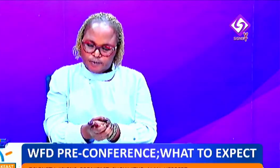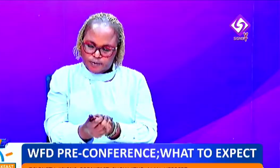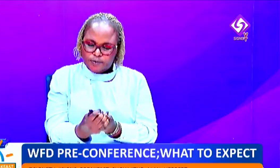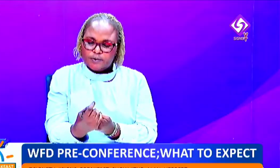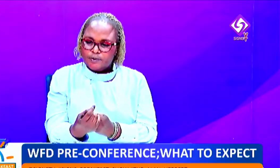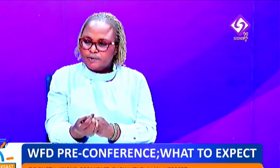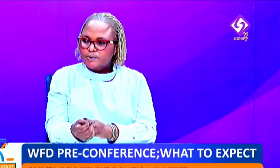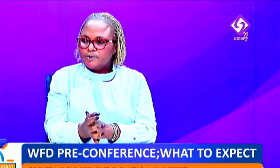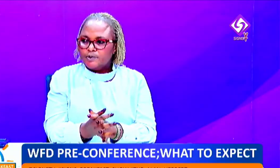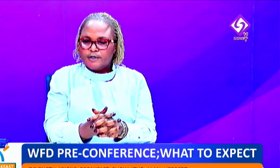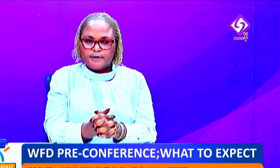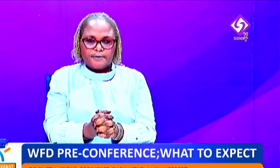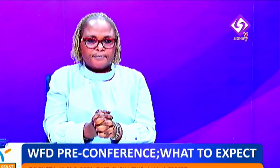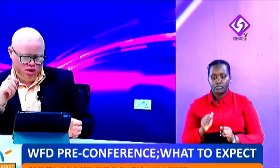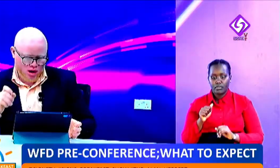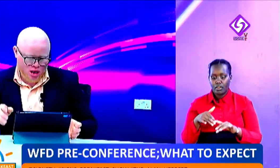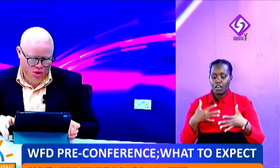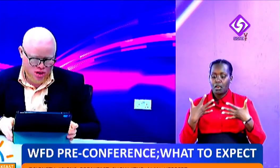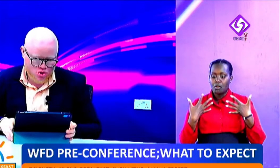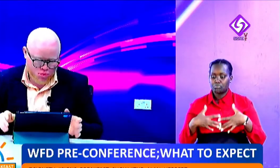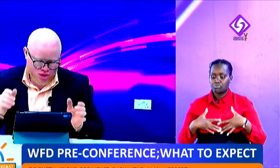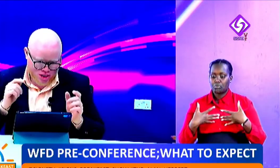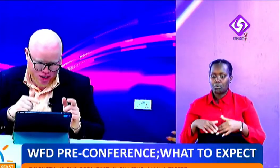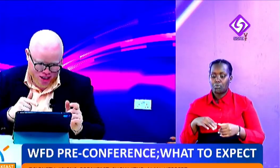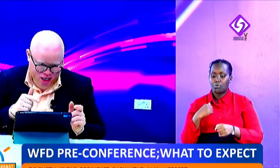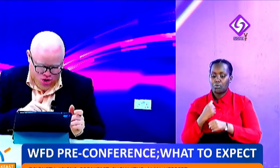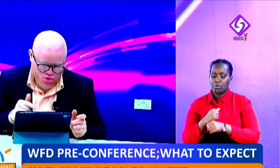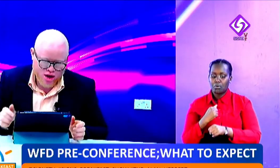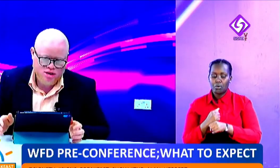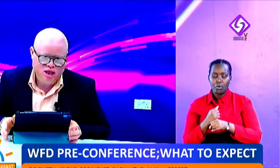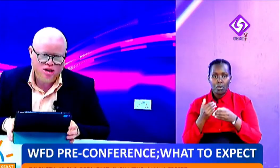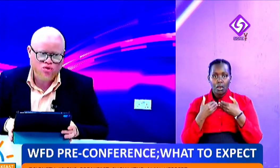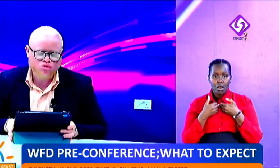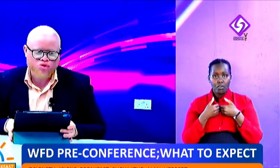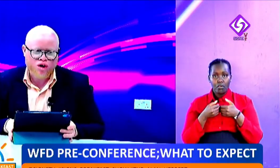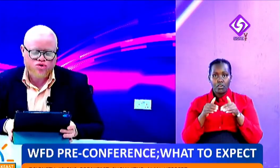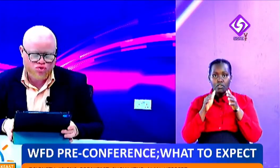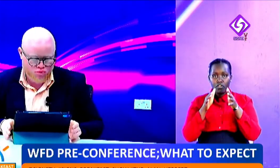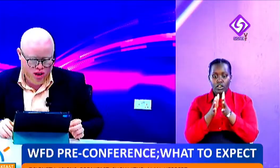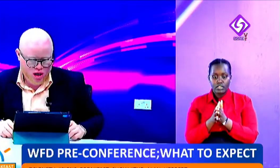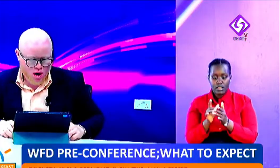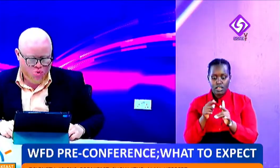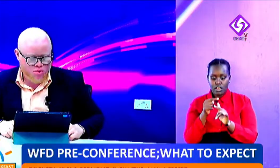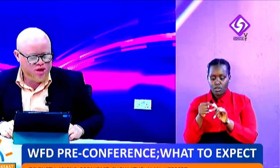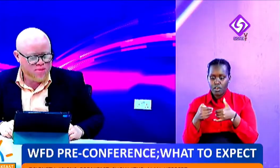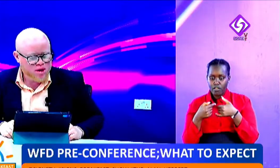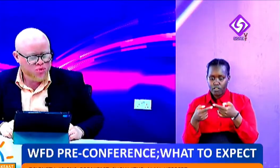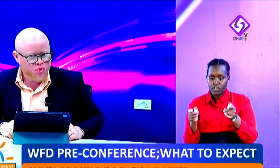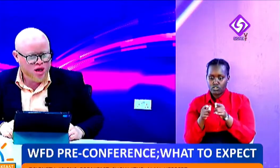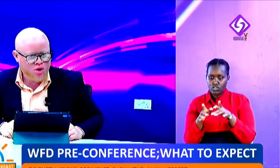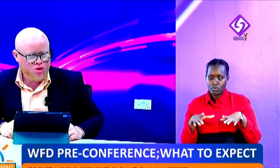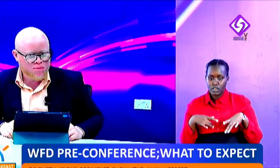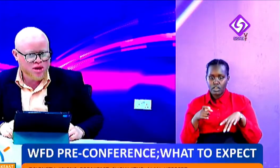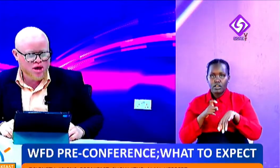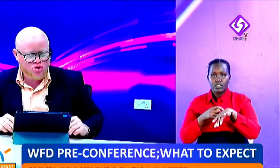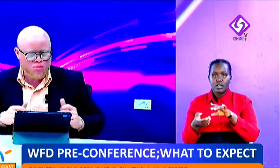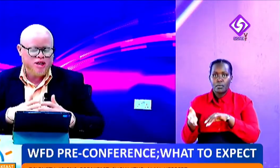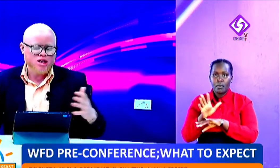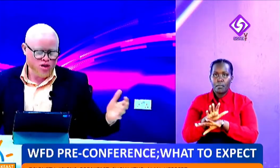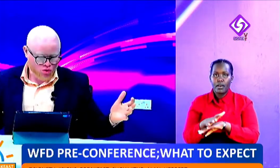do. Amazing work. And I want us to put a stick into that and go for a short break. When we come back, we're now going to be extrapolating the